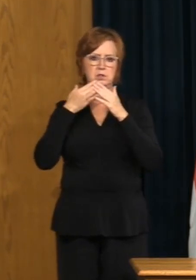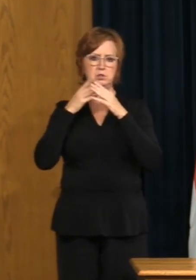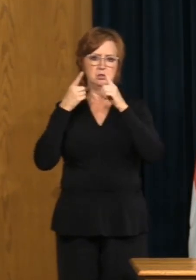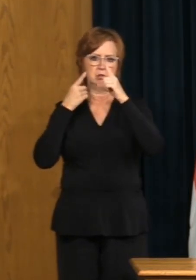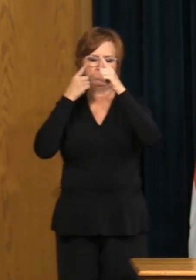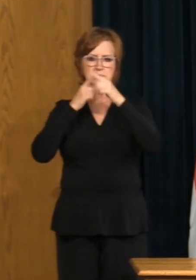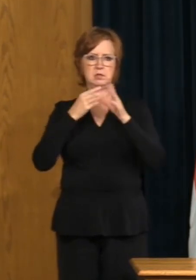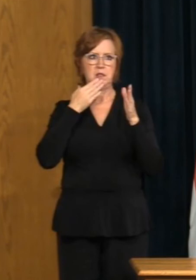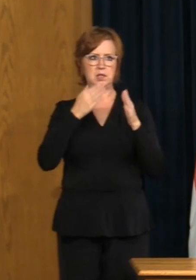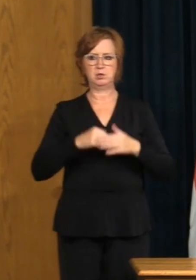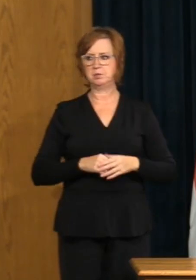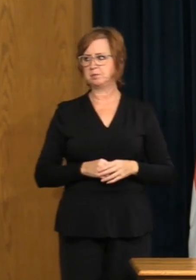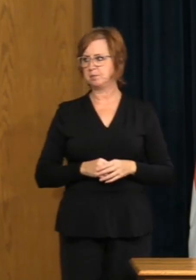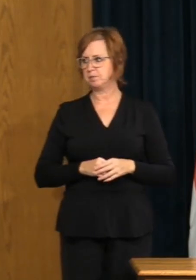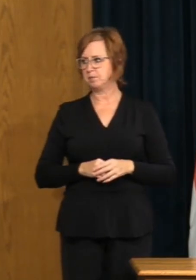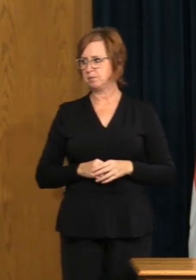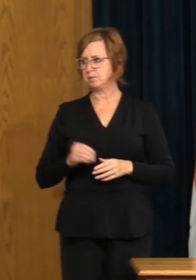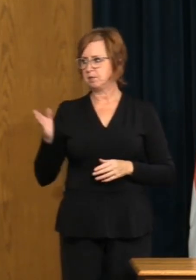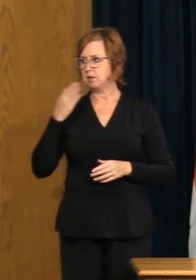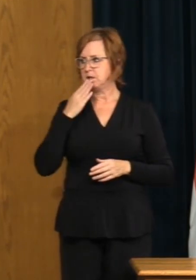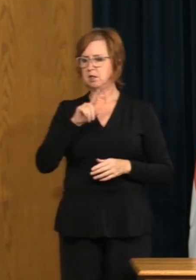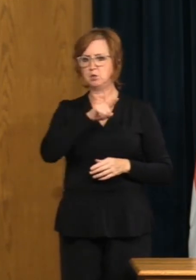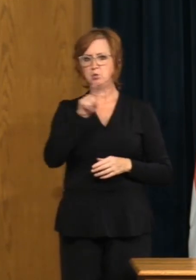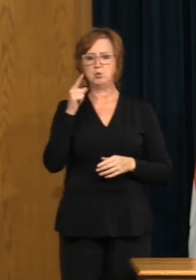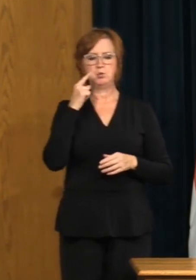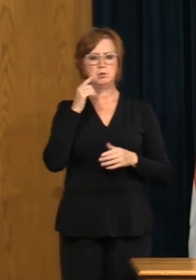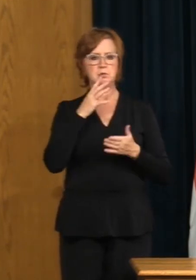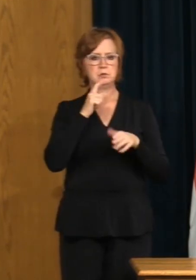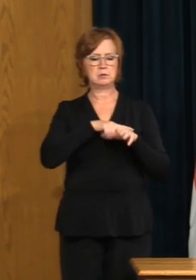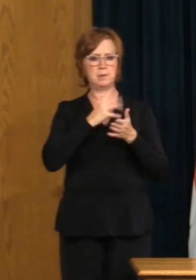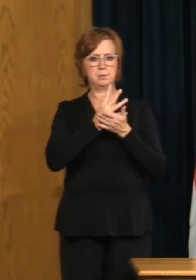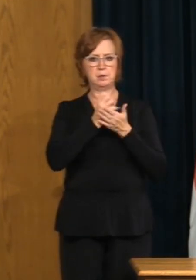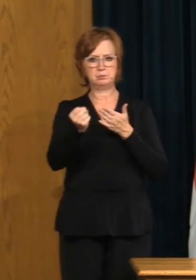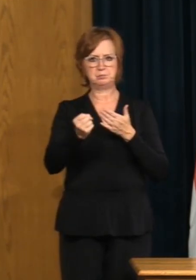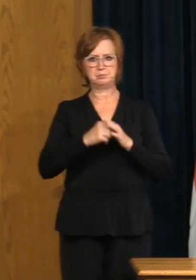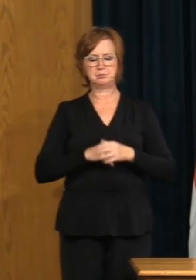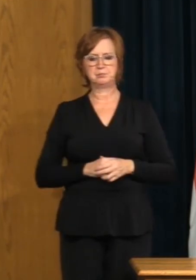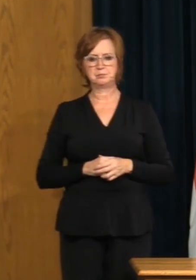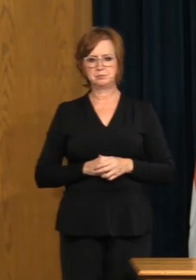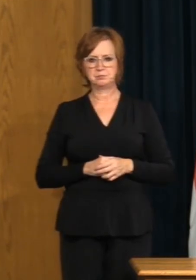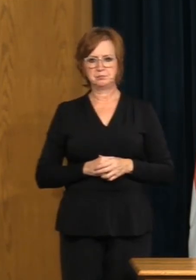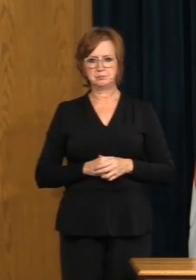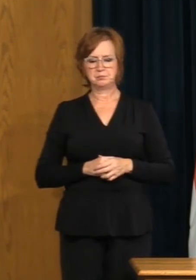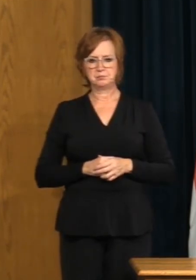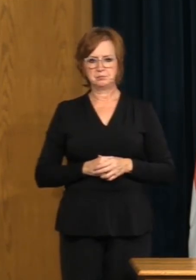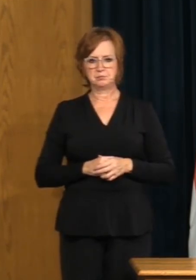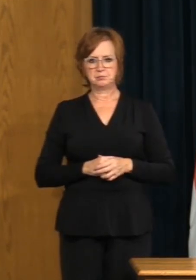don't. That's awesome. Thank you. Perfect. Thanks so much, everyone. That concludes today's press conference.